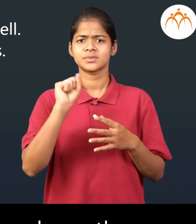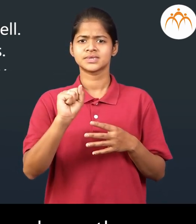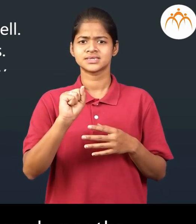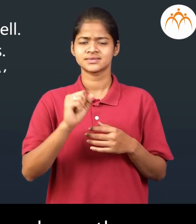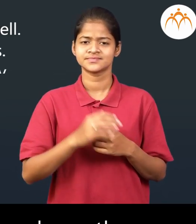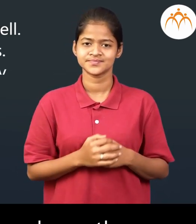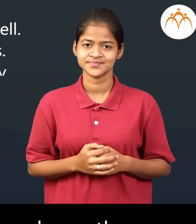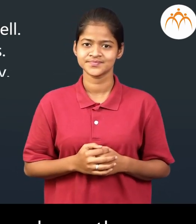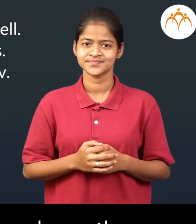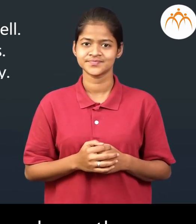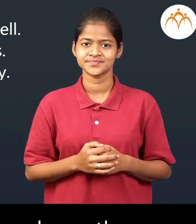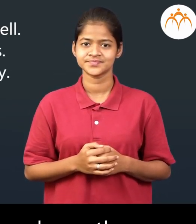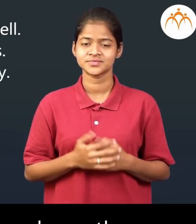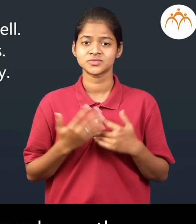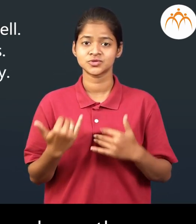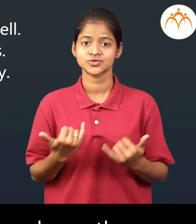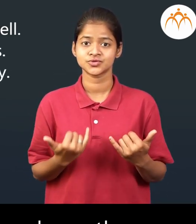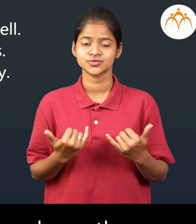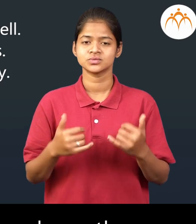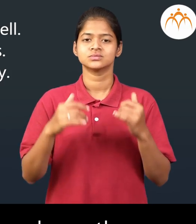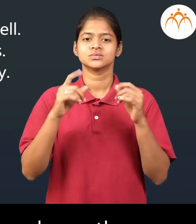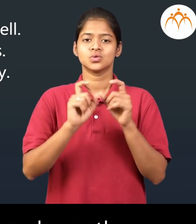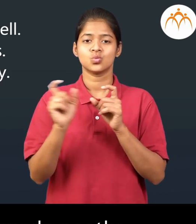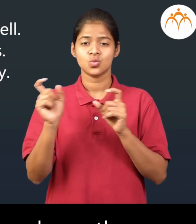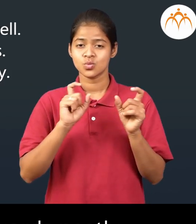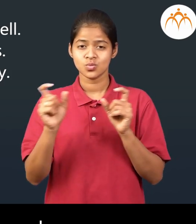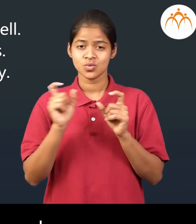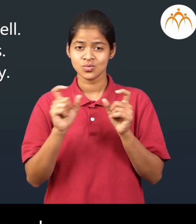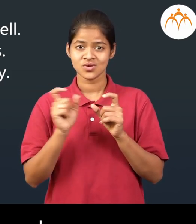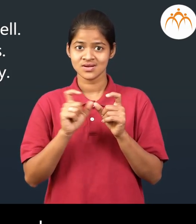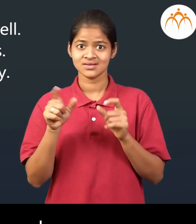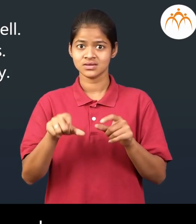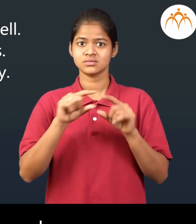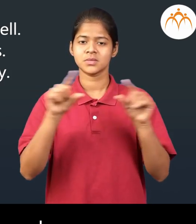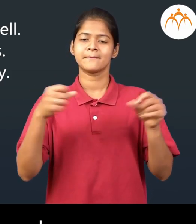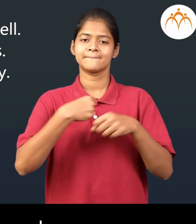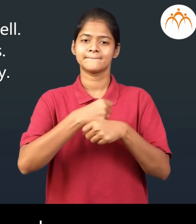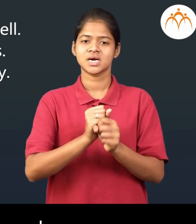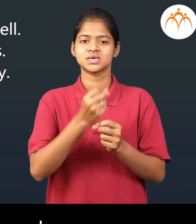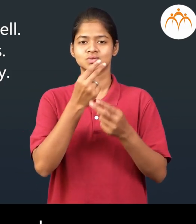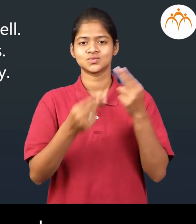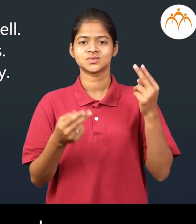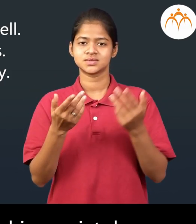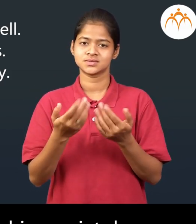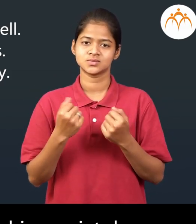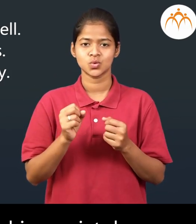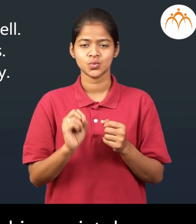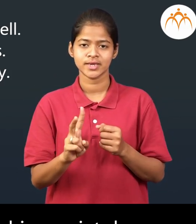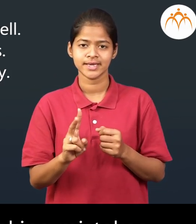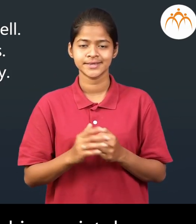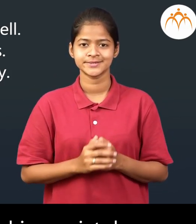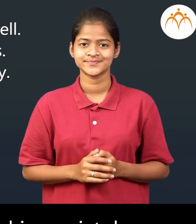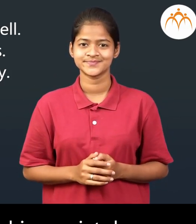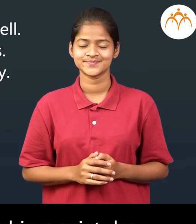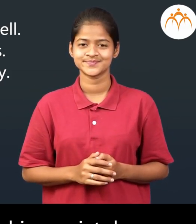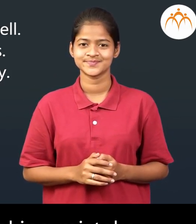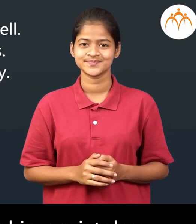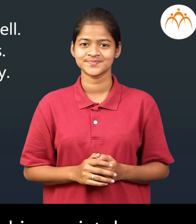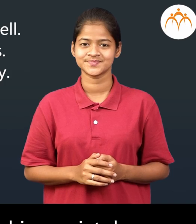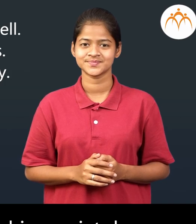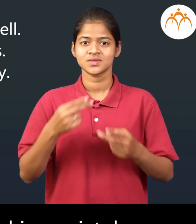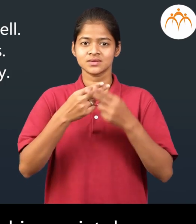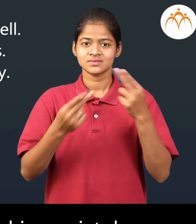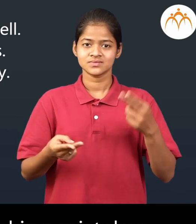Now, combine the words neatly. Then, try to speak. Do not be afraid